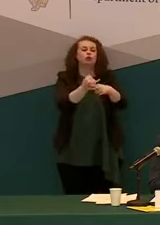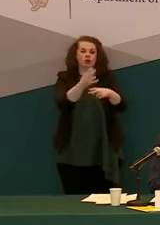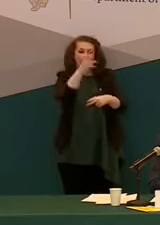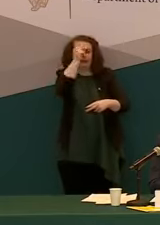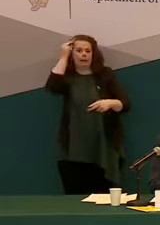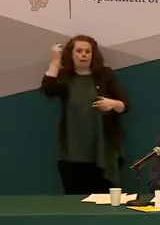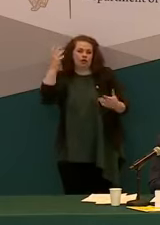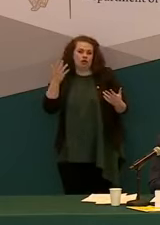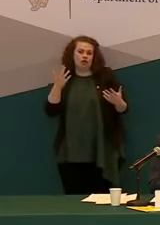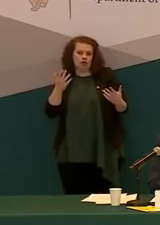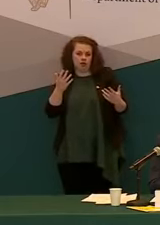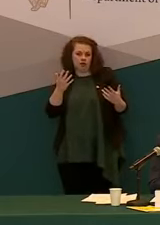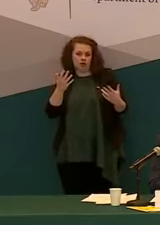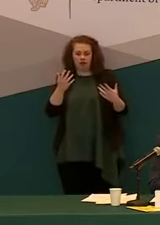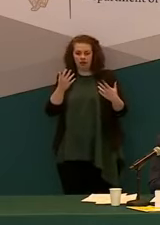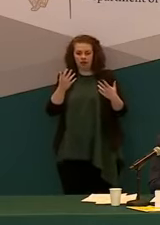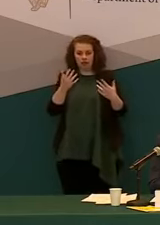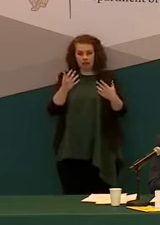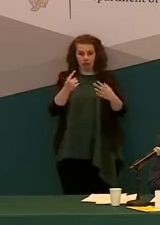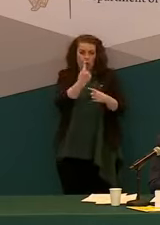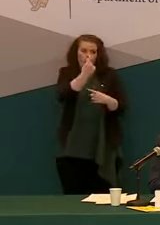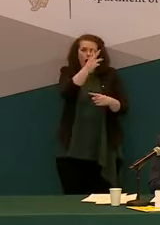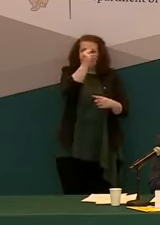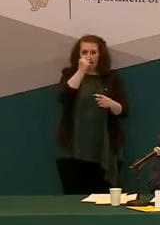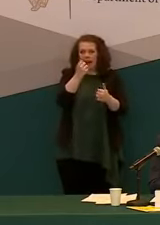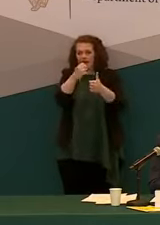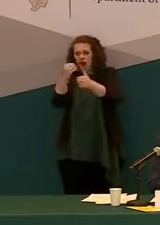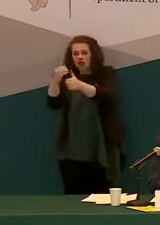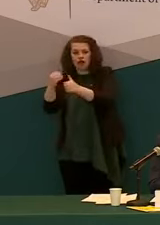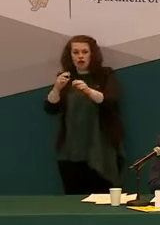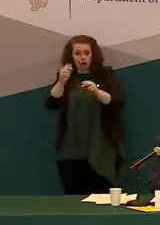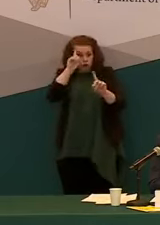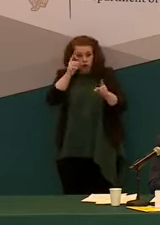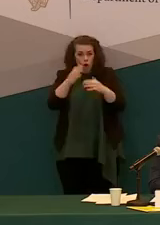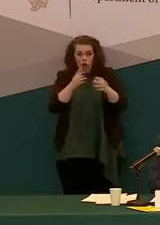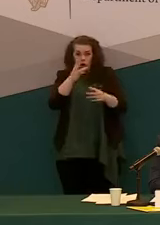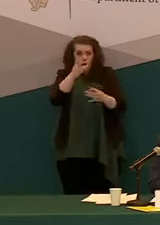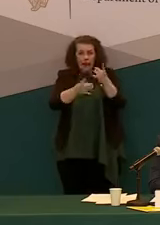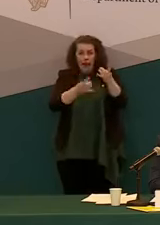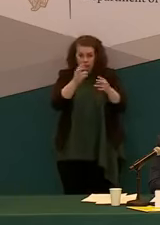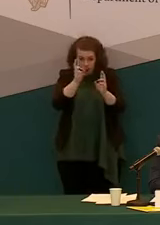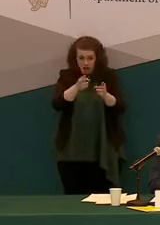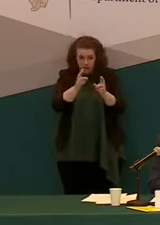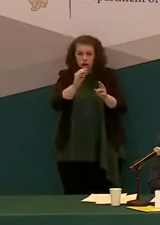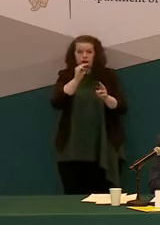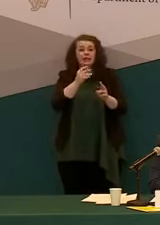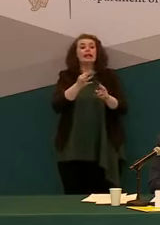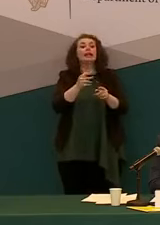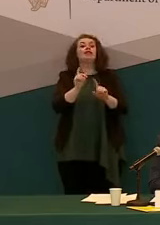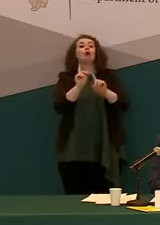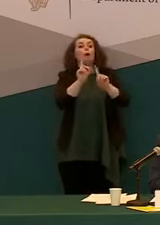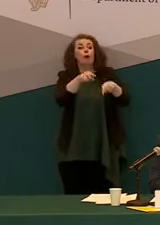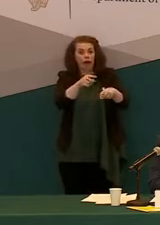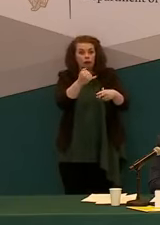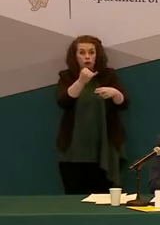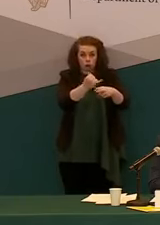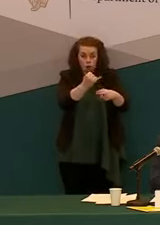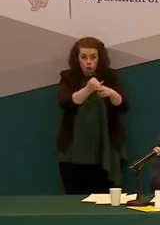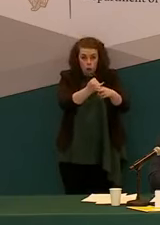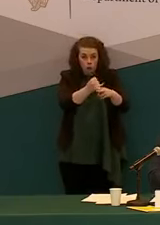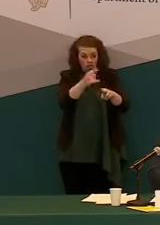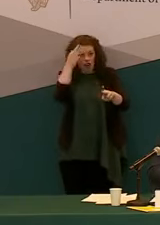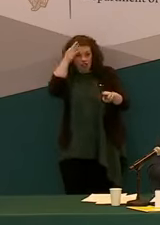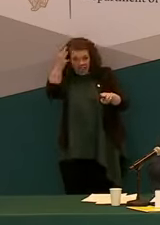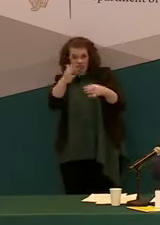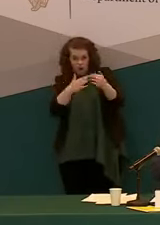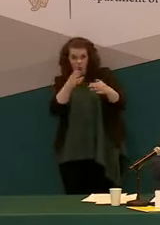the top of my head, and only that. You have to wait and see, so you have to be ready to clamp it down again if it doesn't work. You're guessing. Precisely that. These